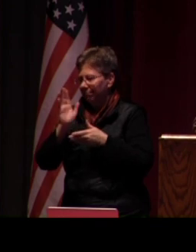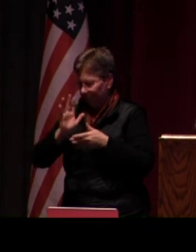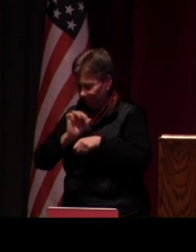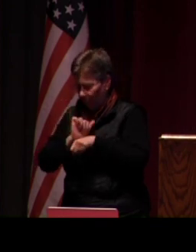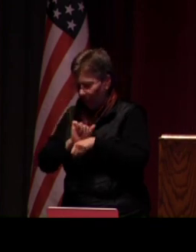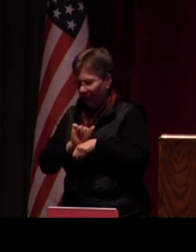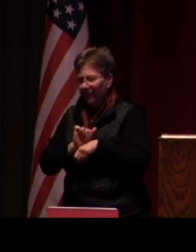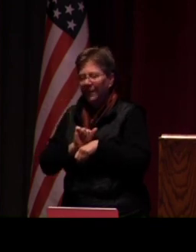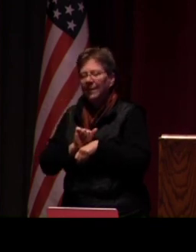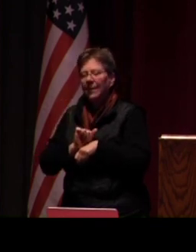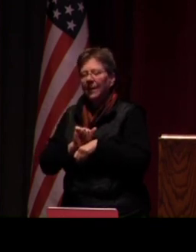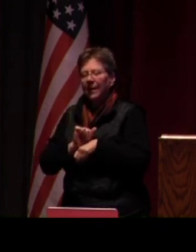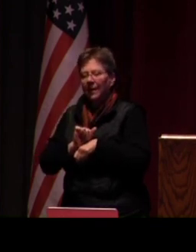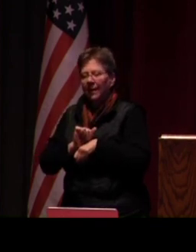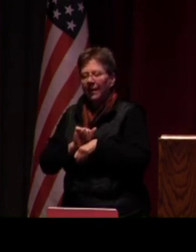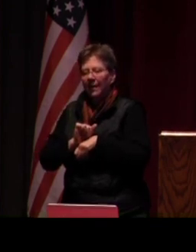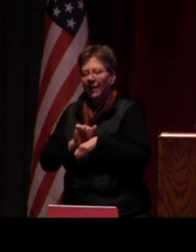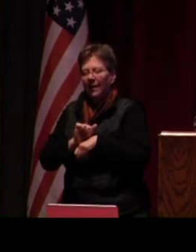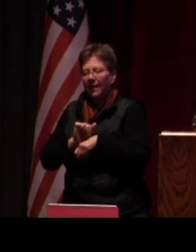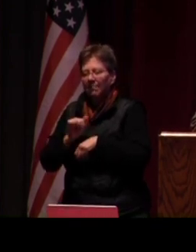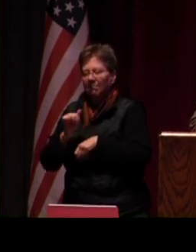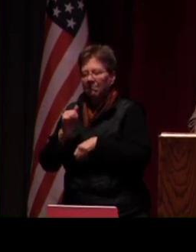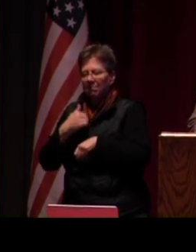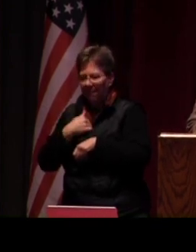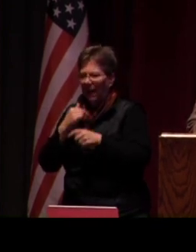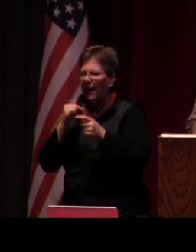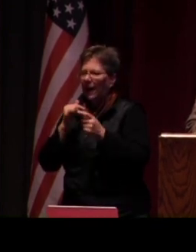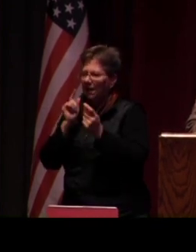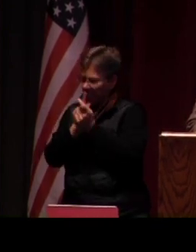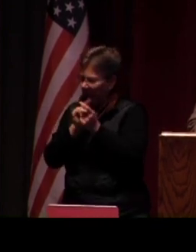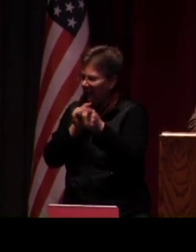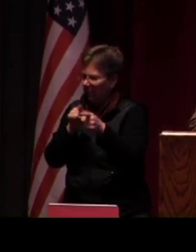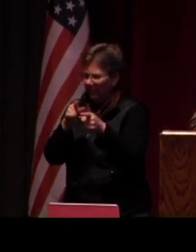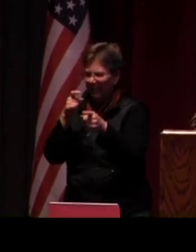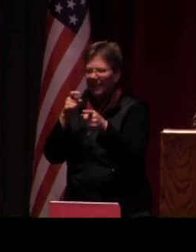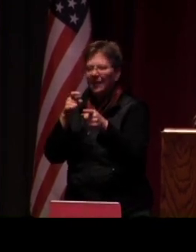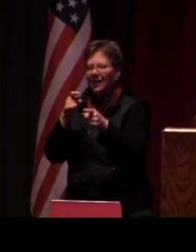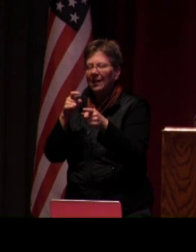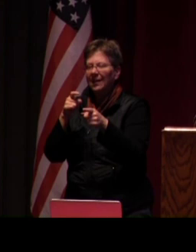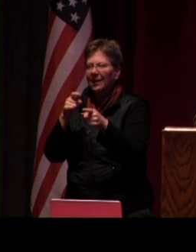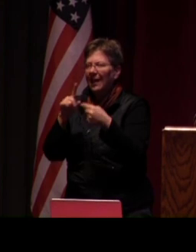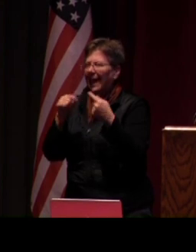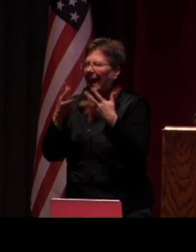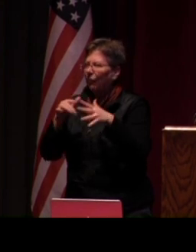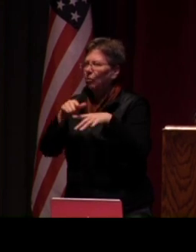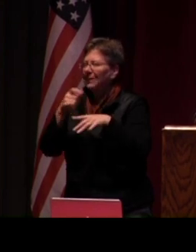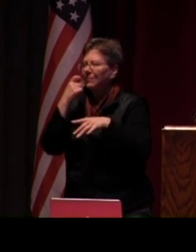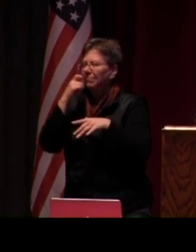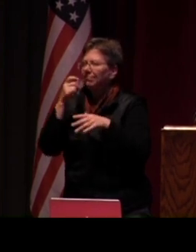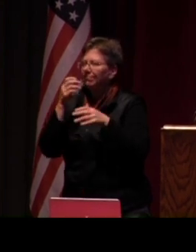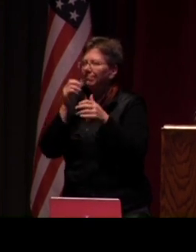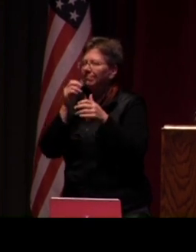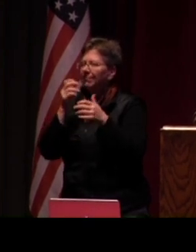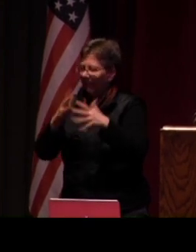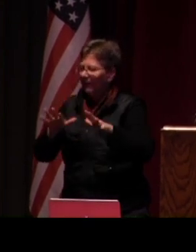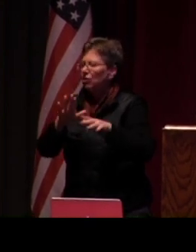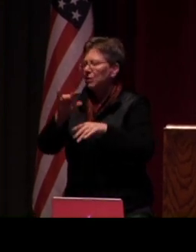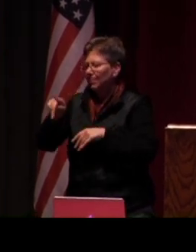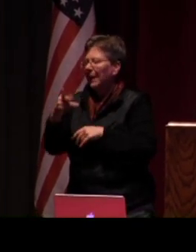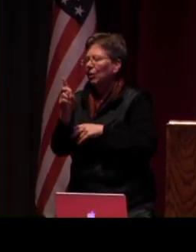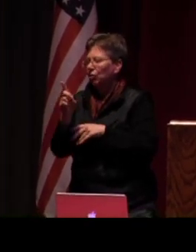When I first met Professor Bell, he was a newly minted PhD, having completed his dissertation